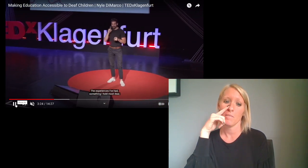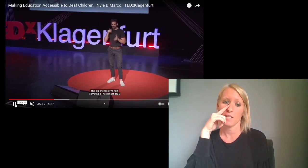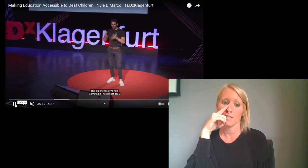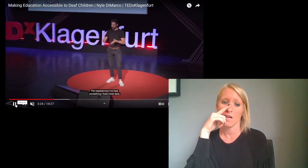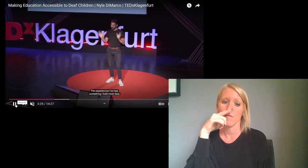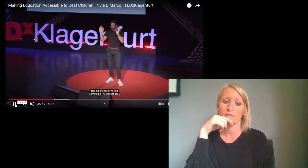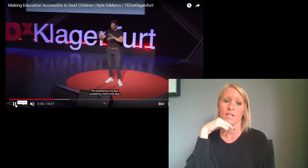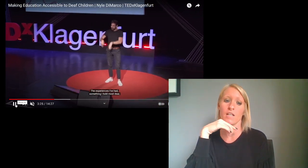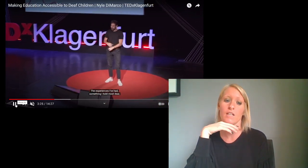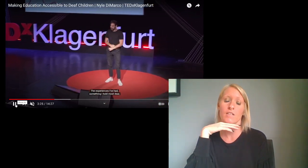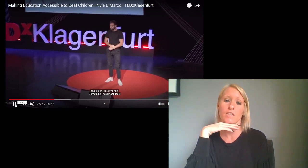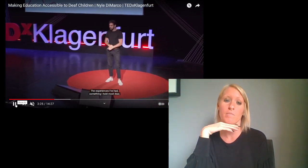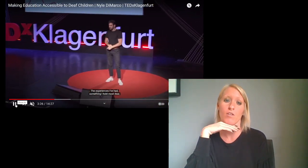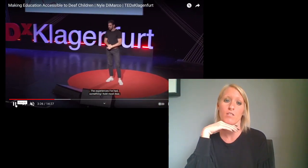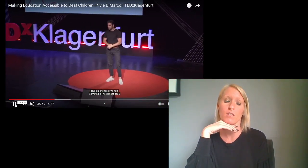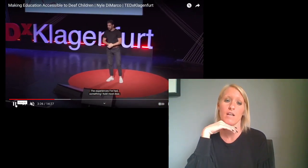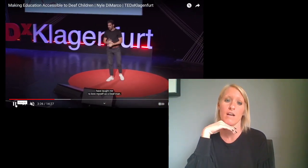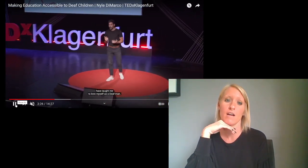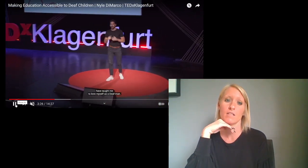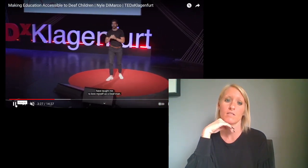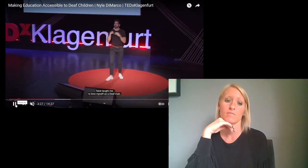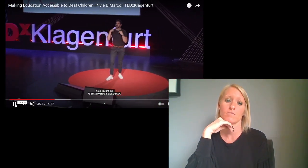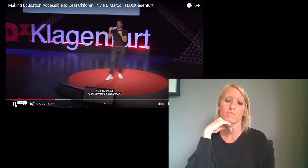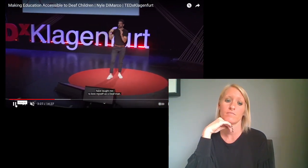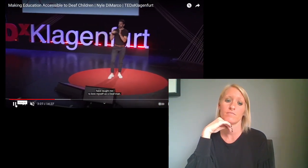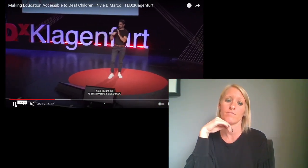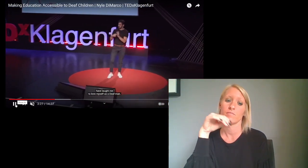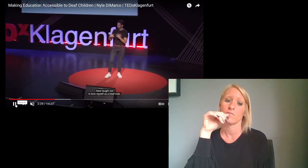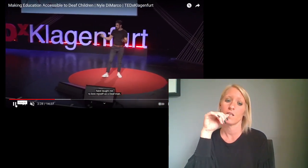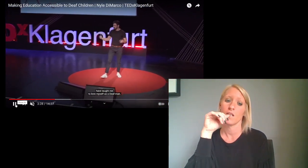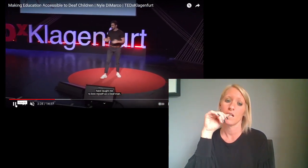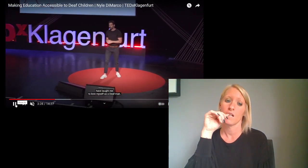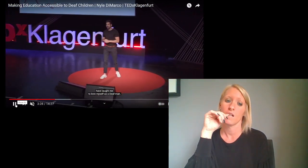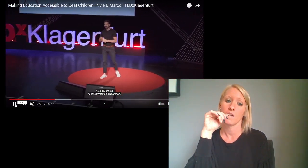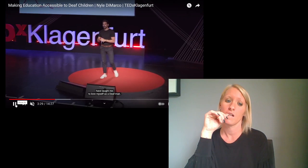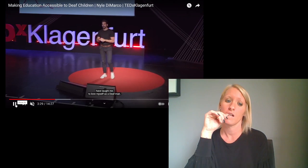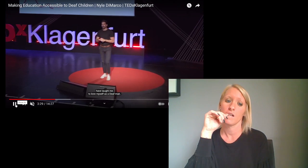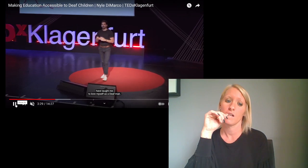I accept myself and the experiences I had.